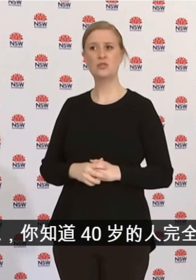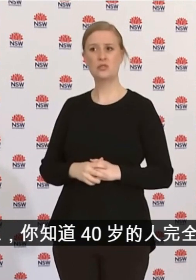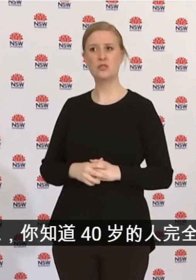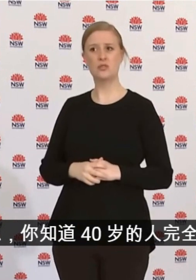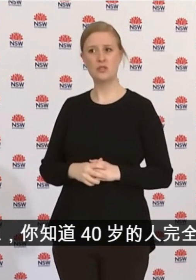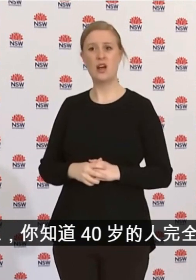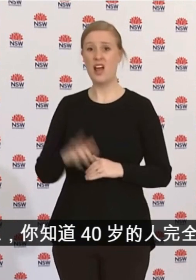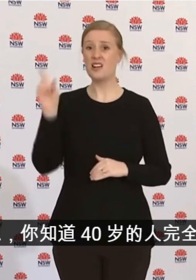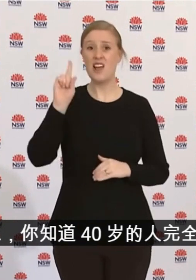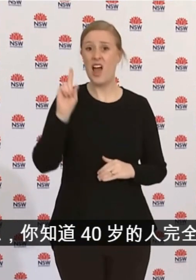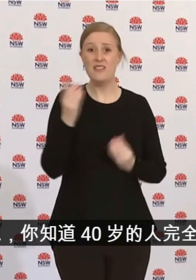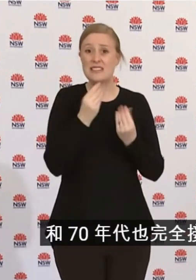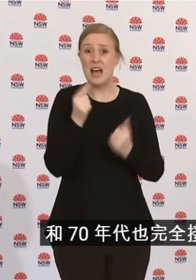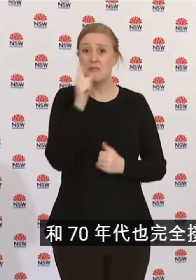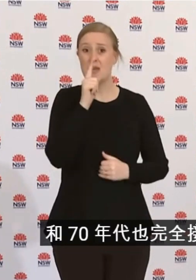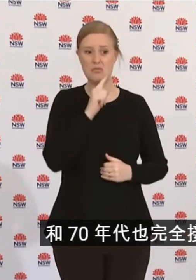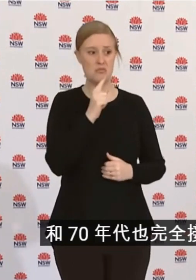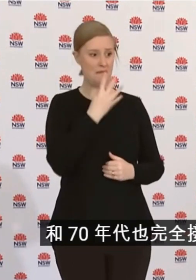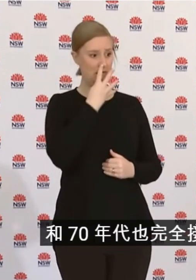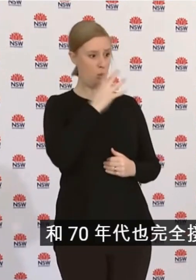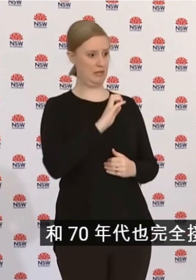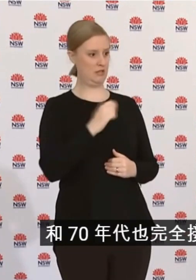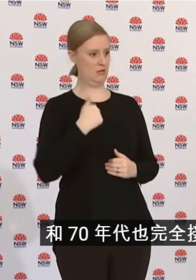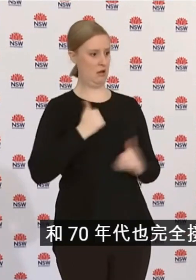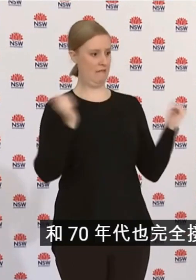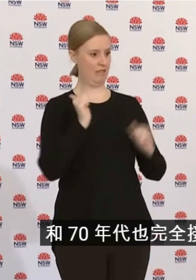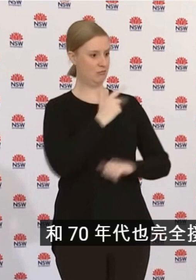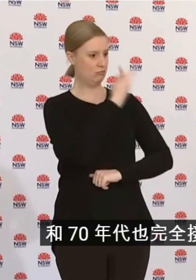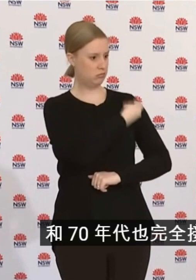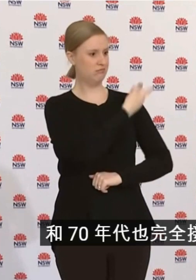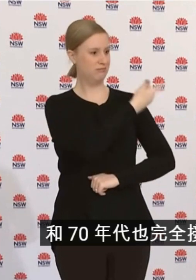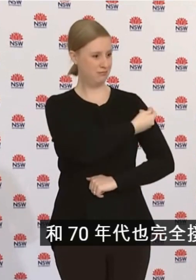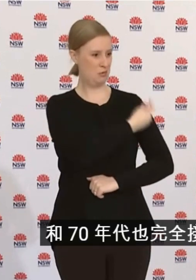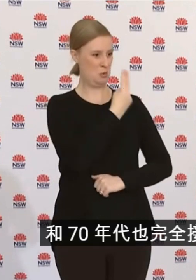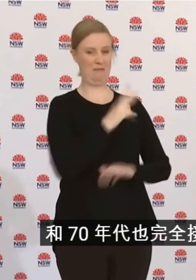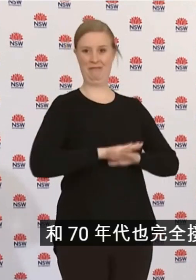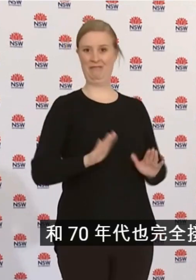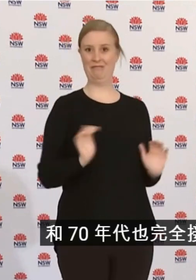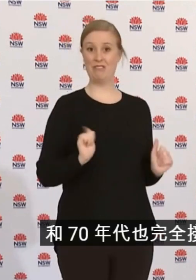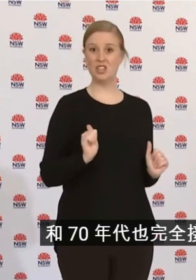fully vaccinated, yeah. And their mother in their 60s and 70s also fully vaccinated. Yeah, yeah.